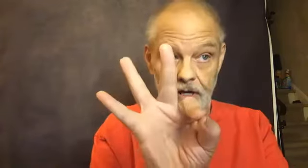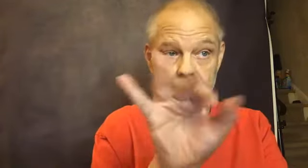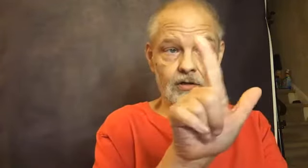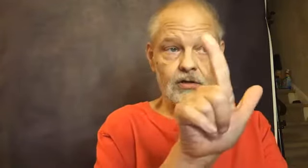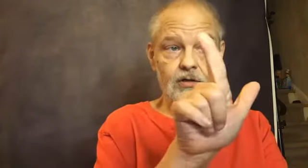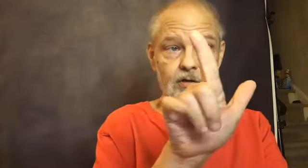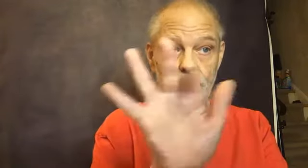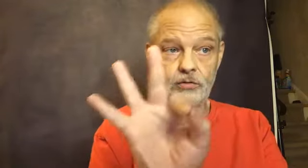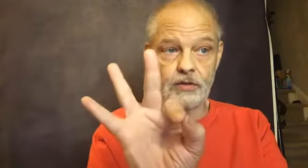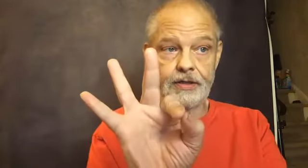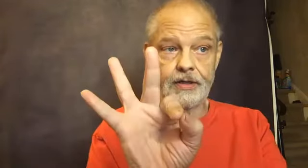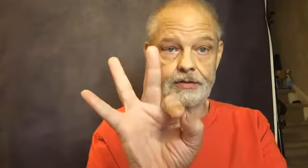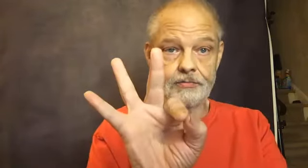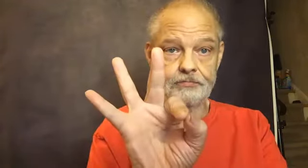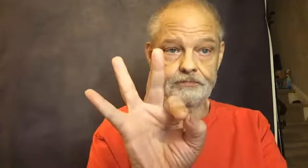29 or 29.